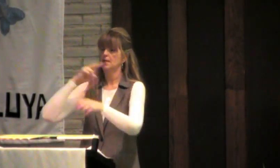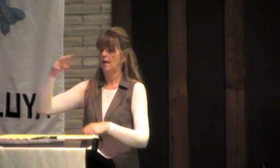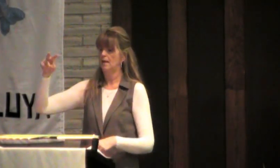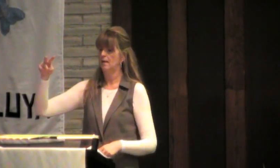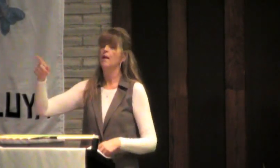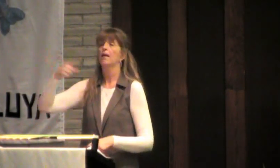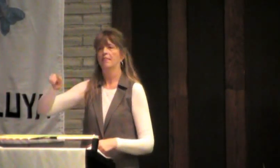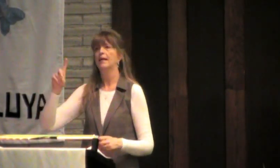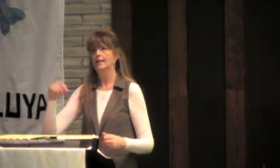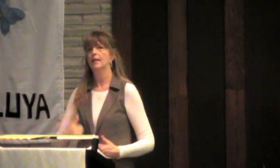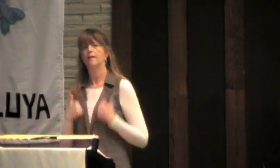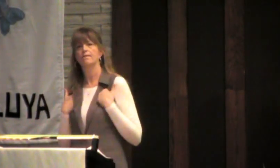they lived."